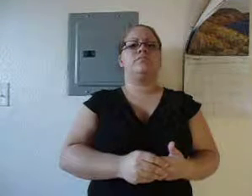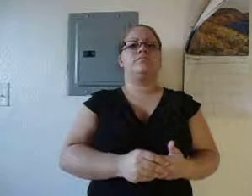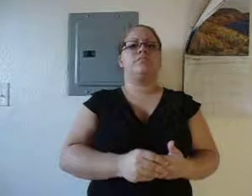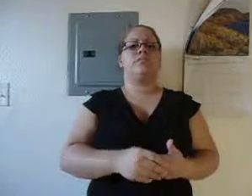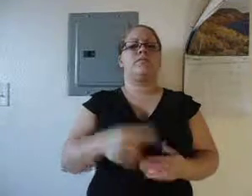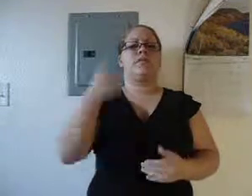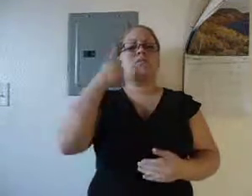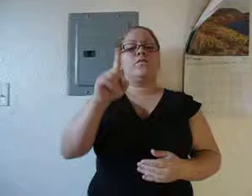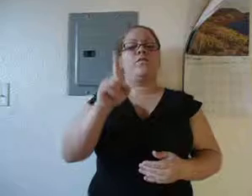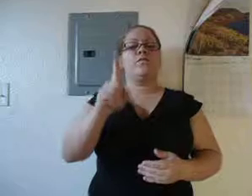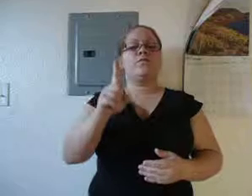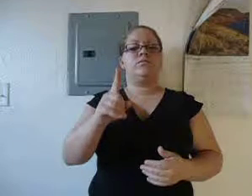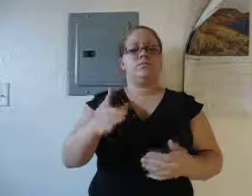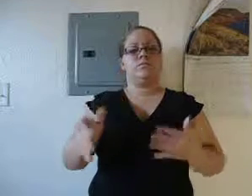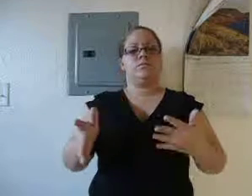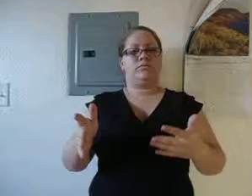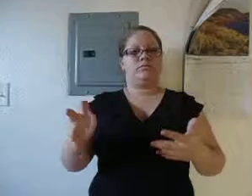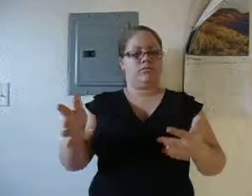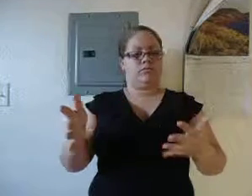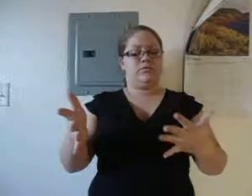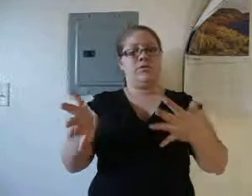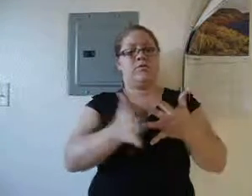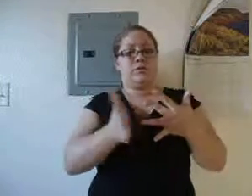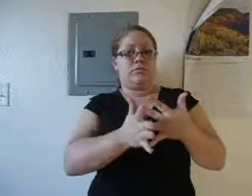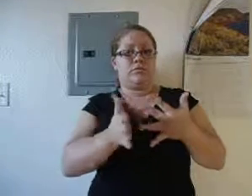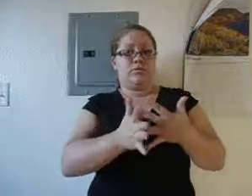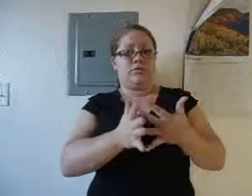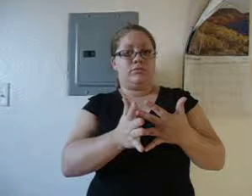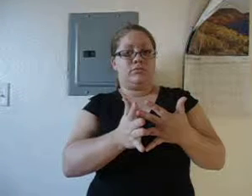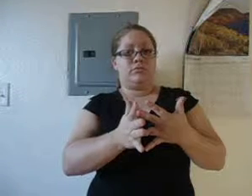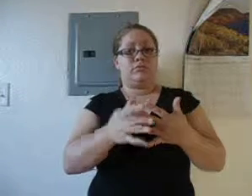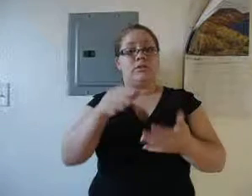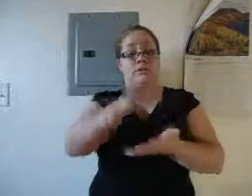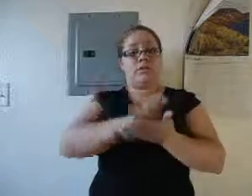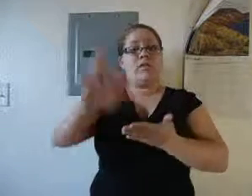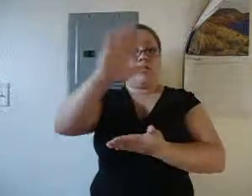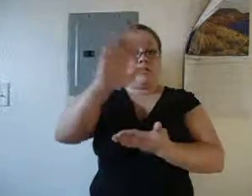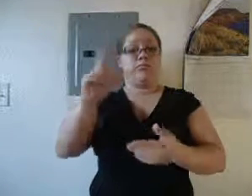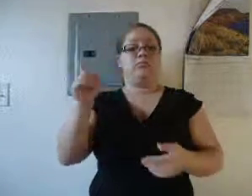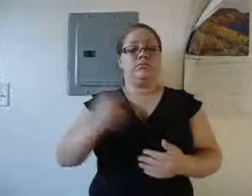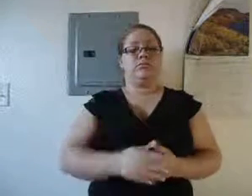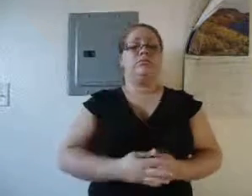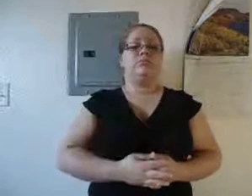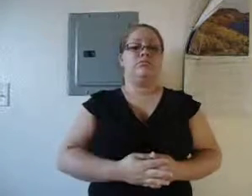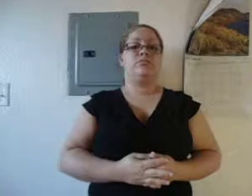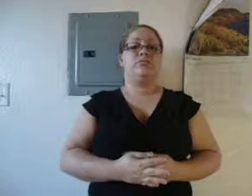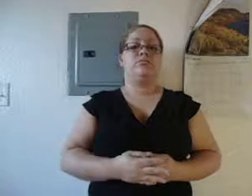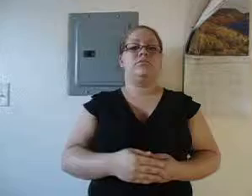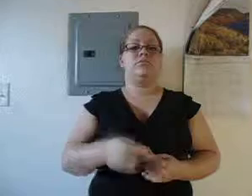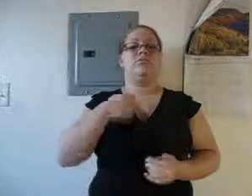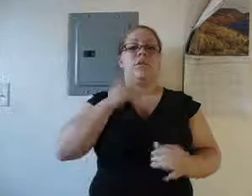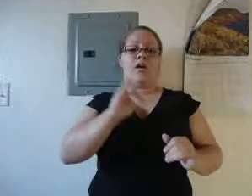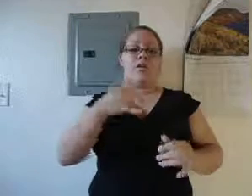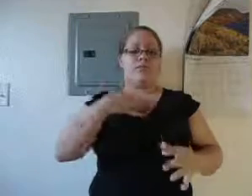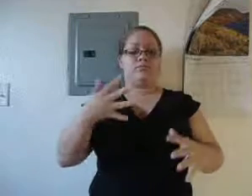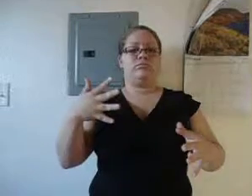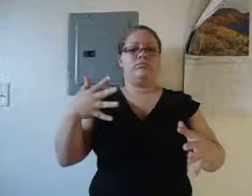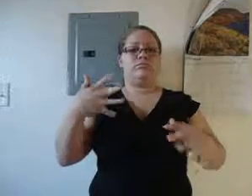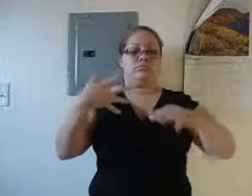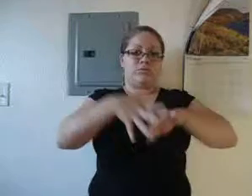reading comprehension class, theoretically. Now, I do like to integrate some writing assignments, and so I do this